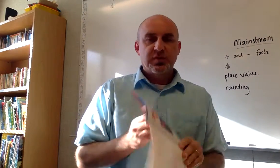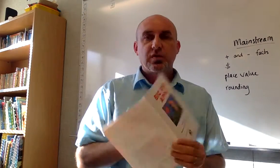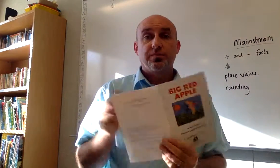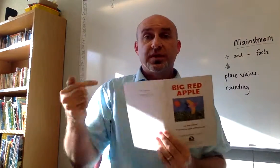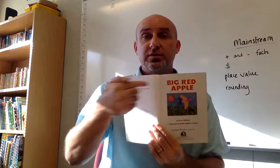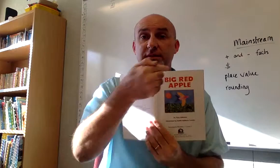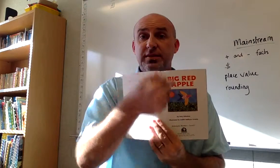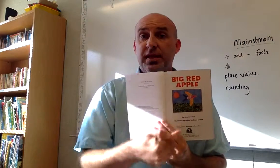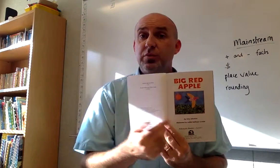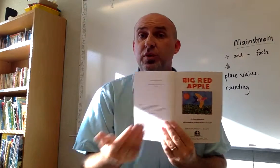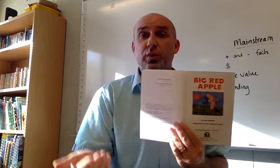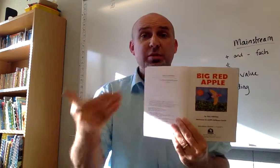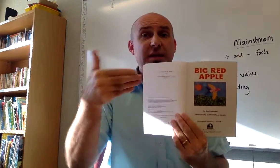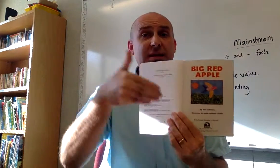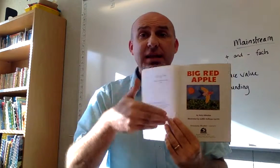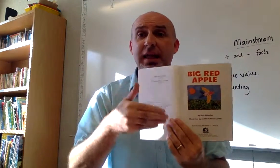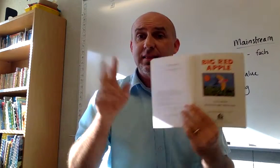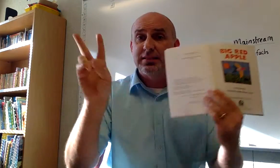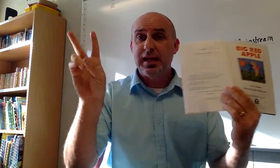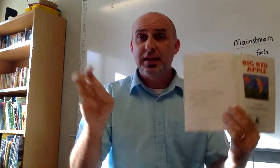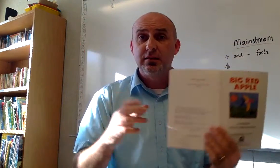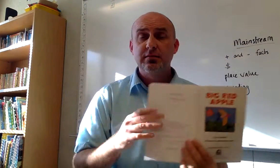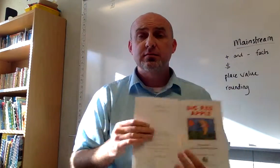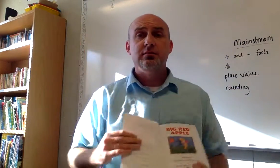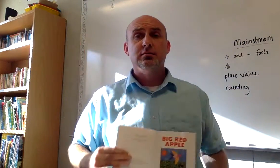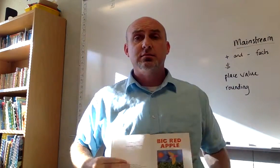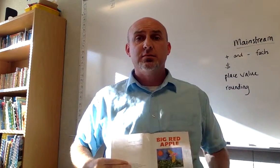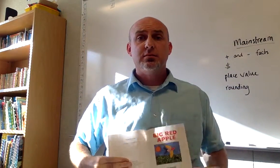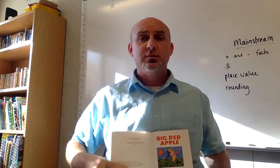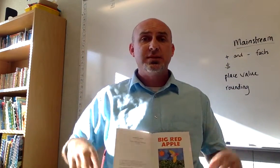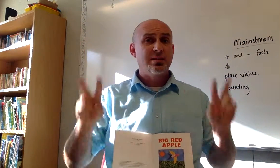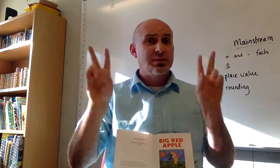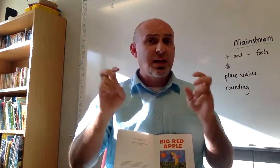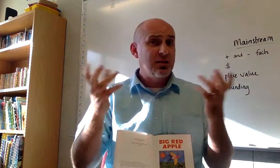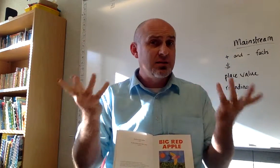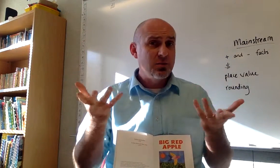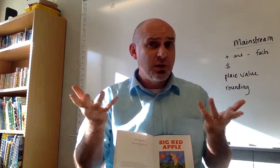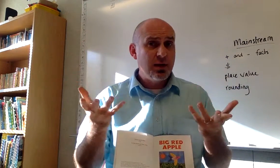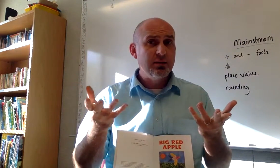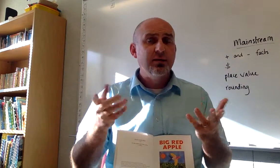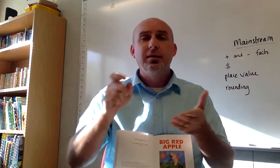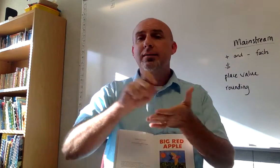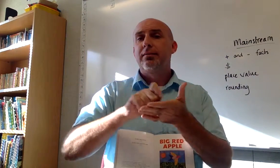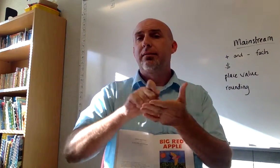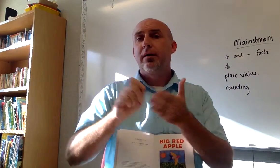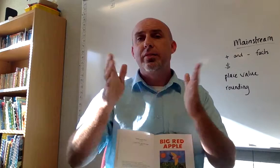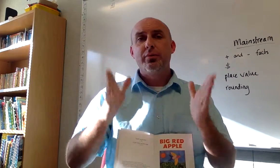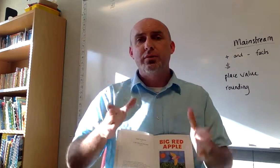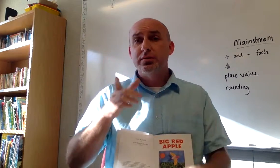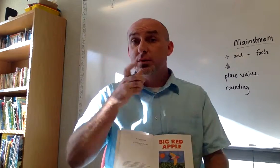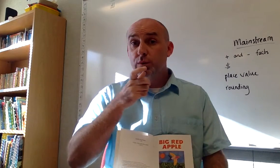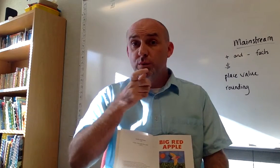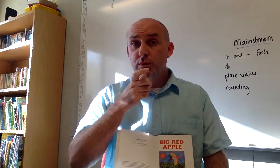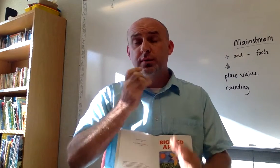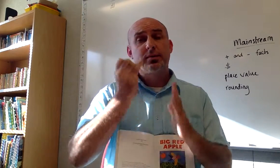So here's the same, you can repeat it again. The title, you'd say the title is what? The author is who?